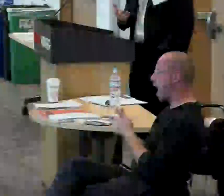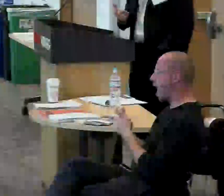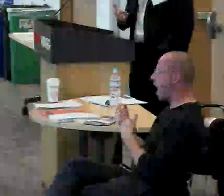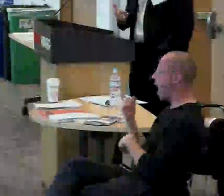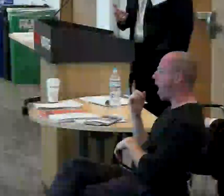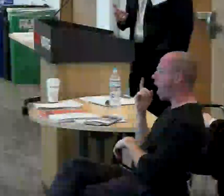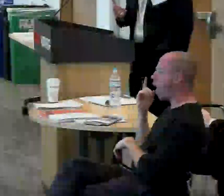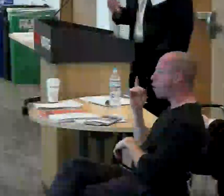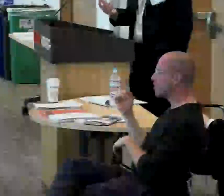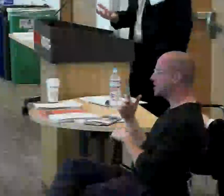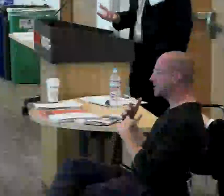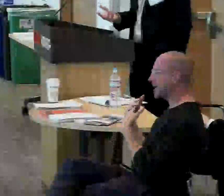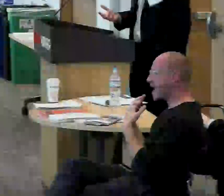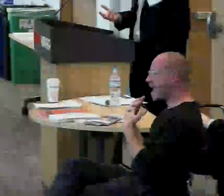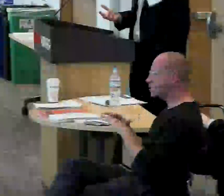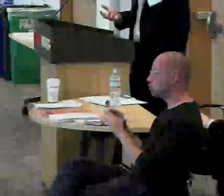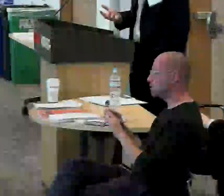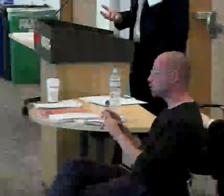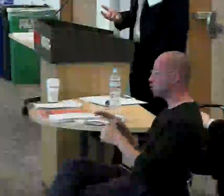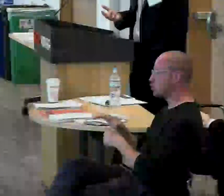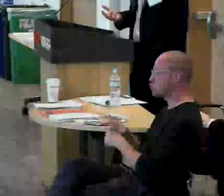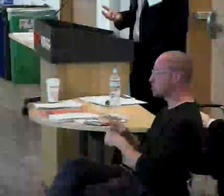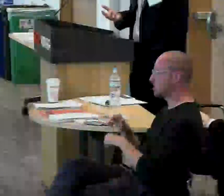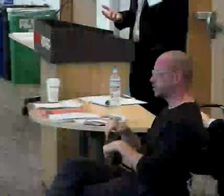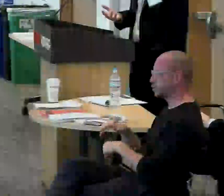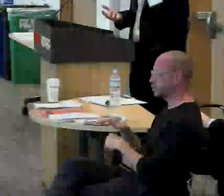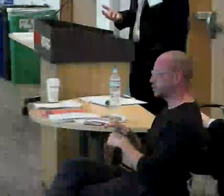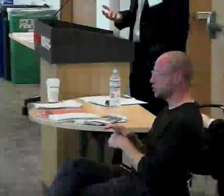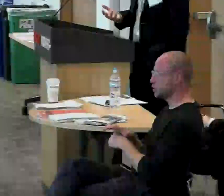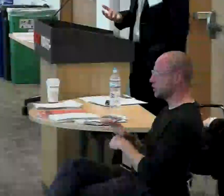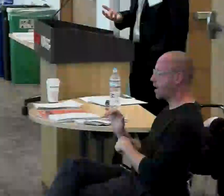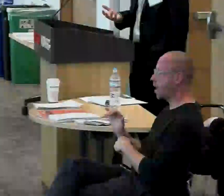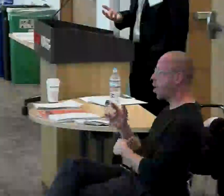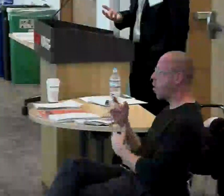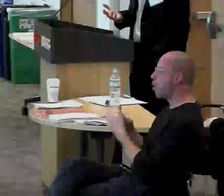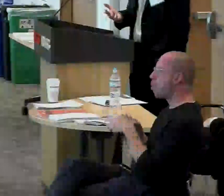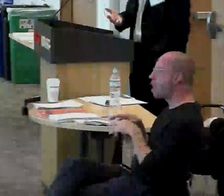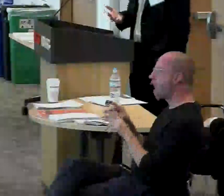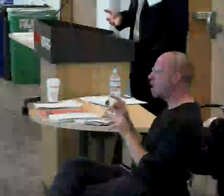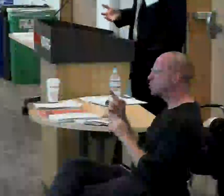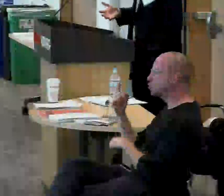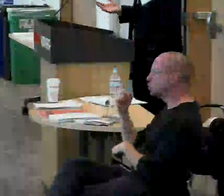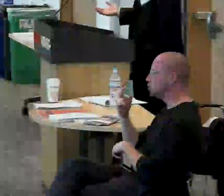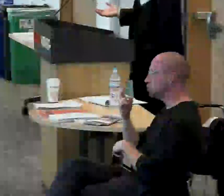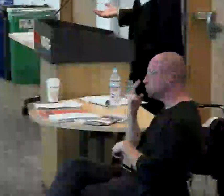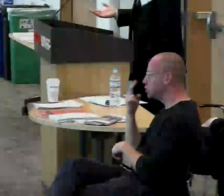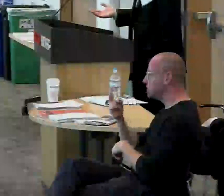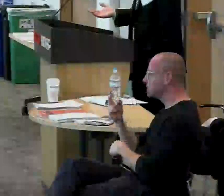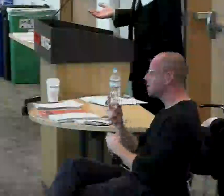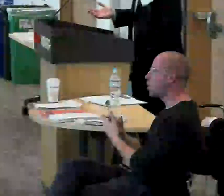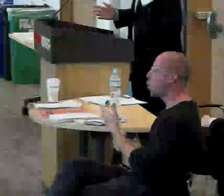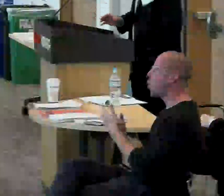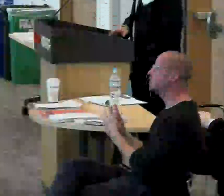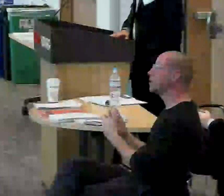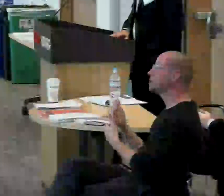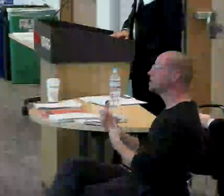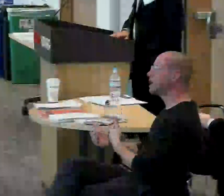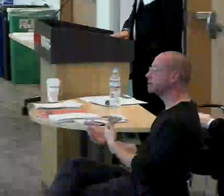benefits, potential asset building opportunities and areas that you guys see as what comes next.